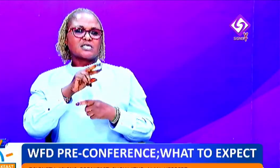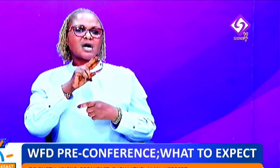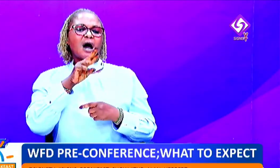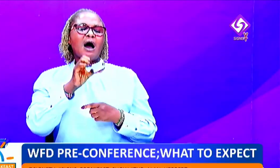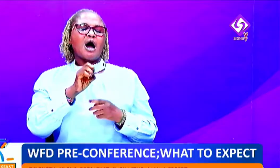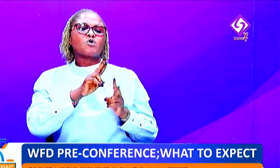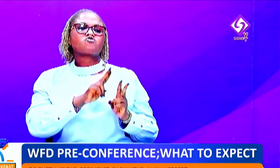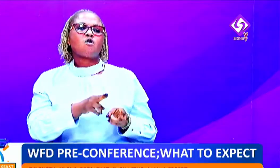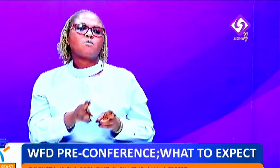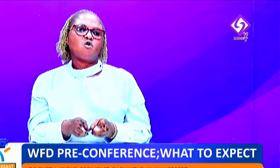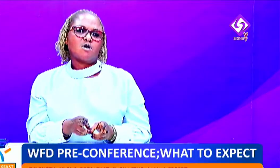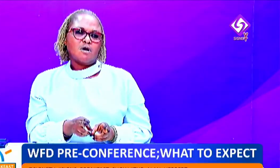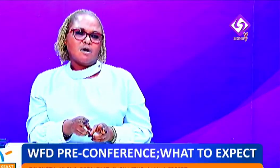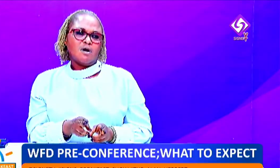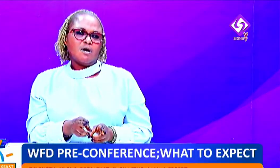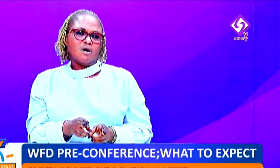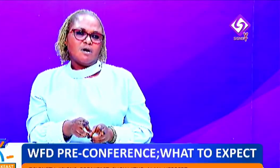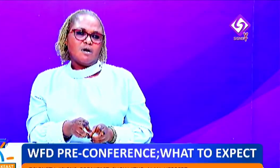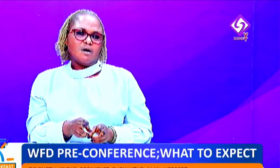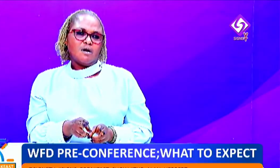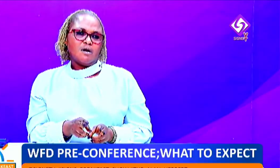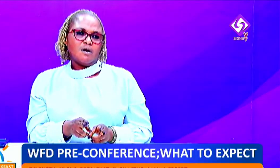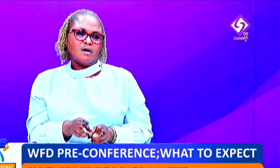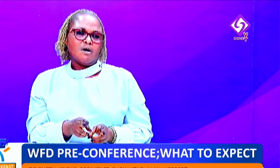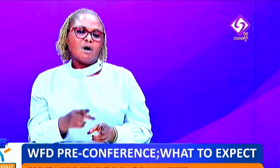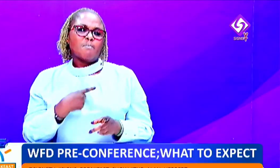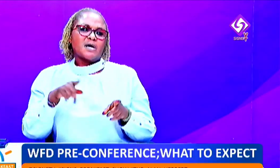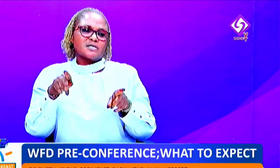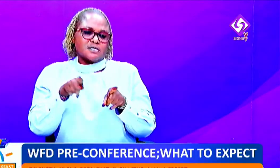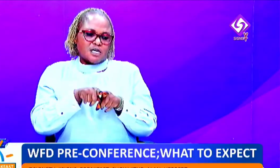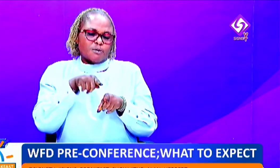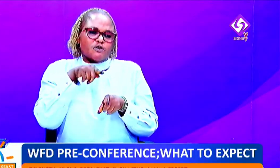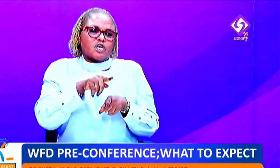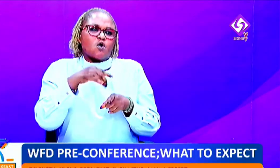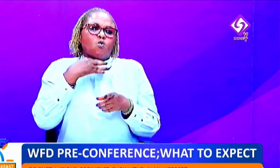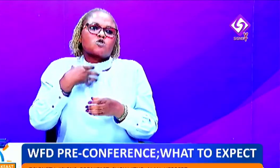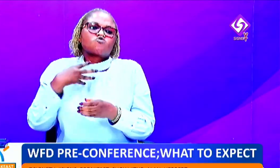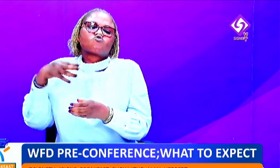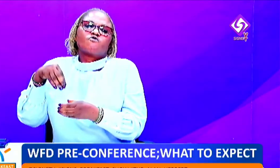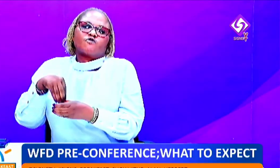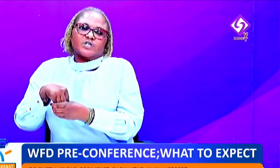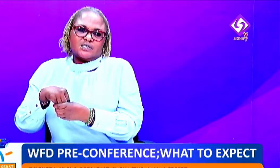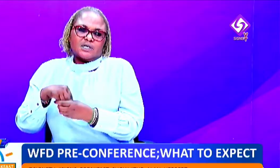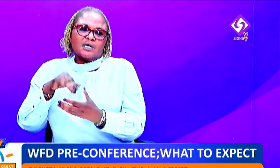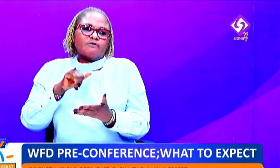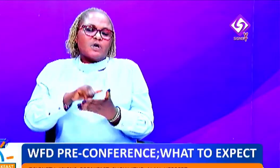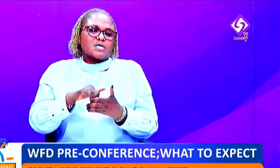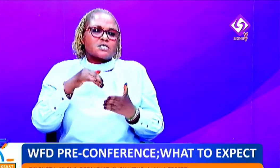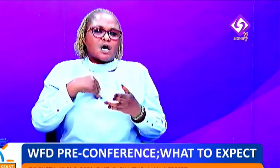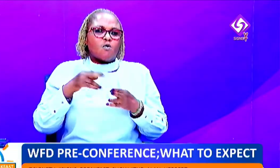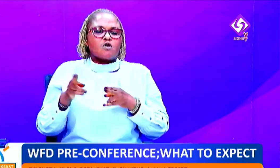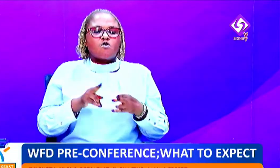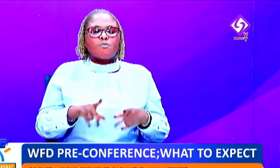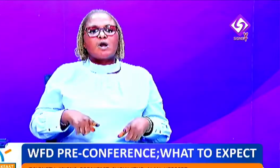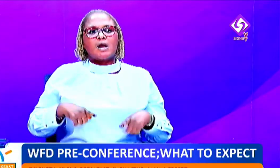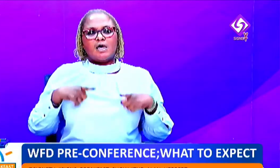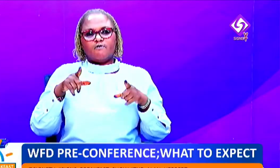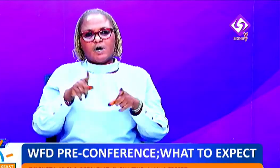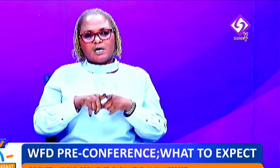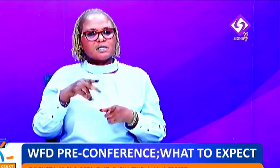middle person, they're the middleman between the society and their parent as a hearing child. They try so much to fit in. So